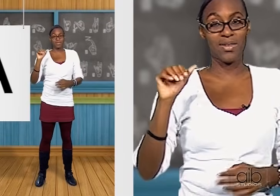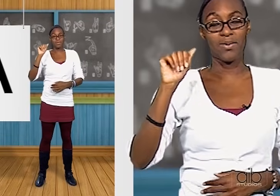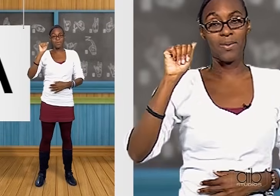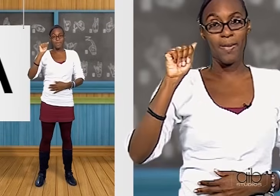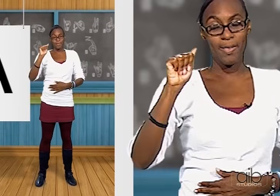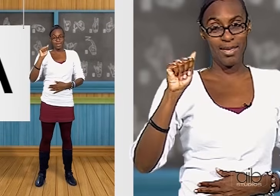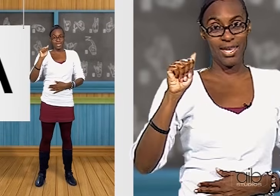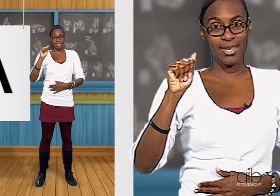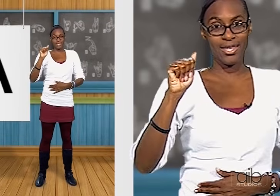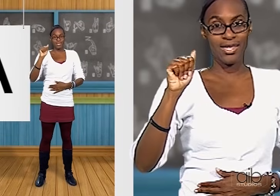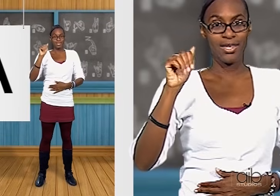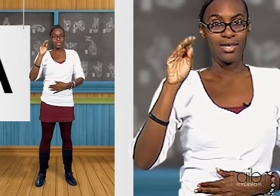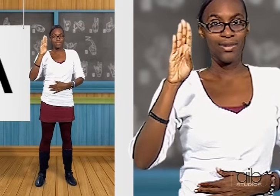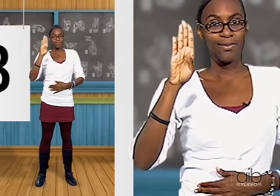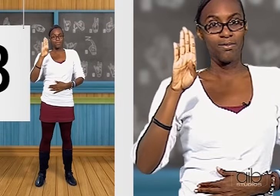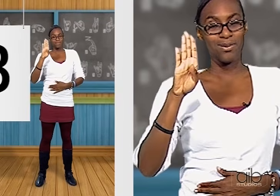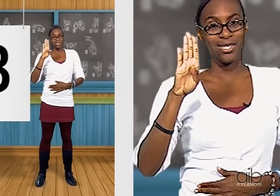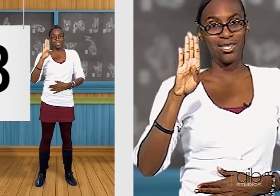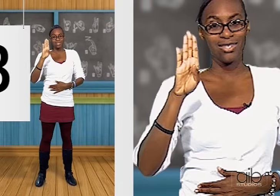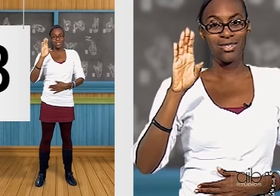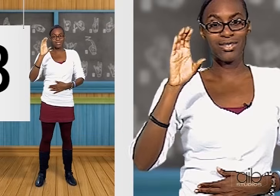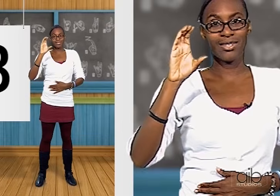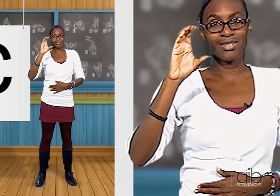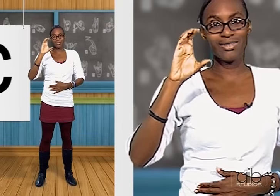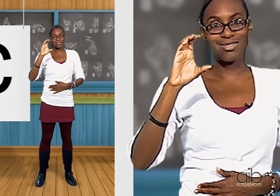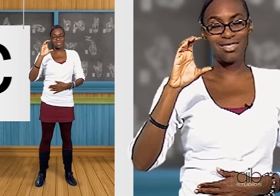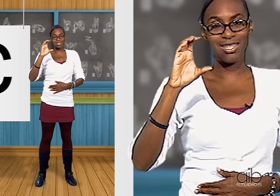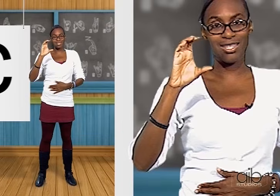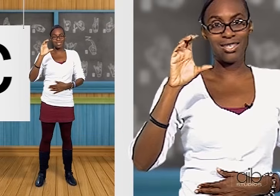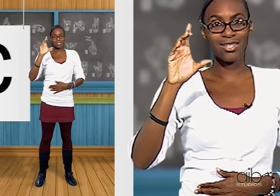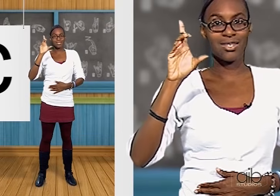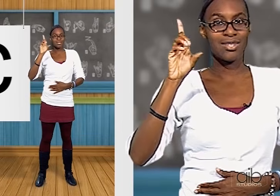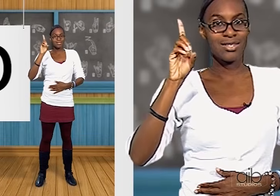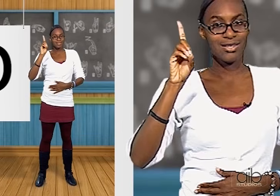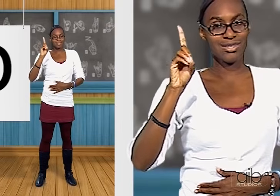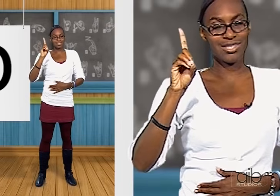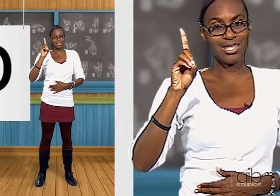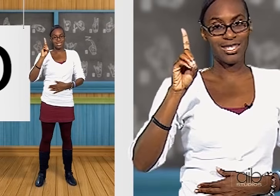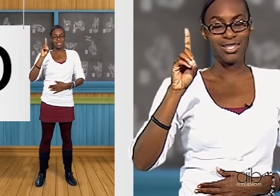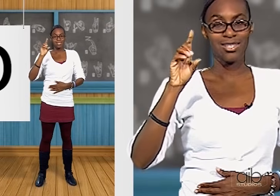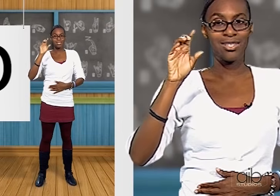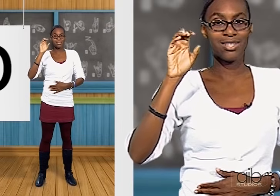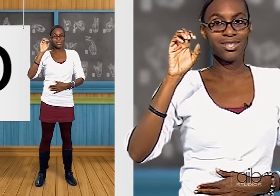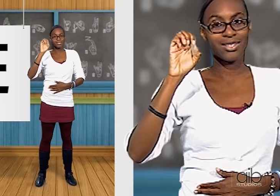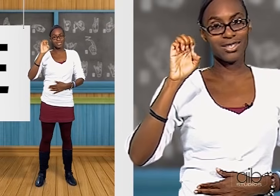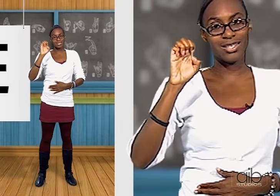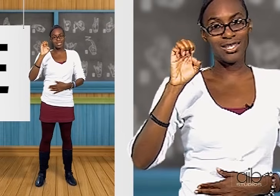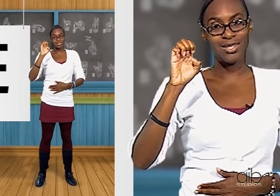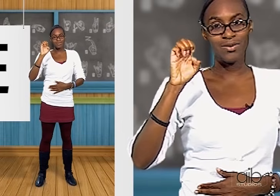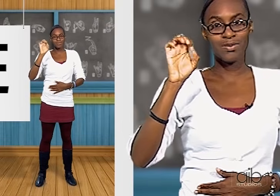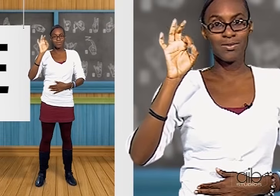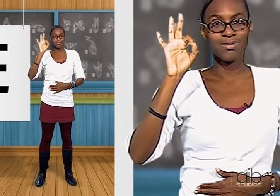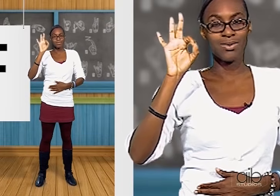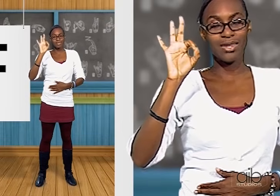So A, B, C, D, E,